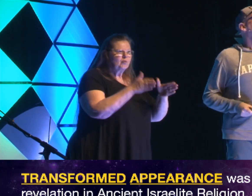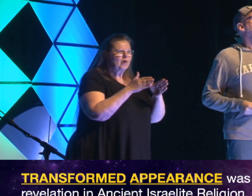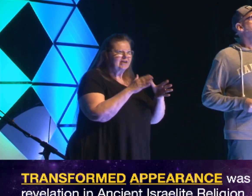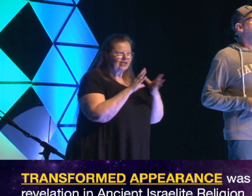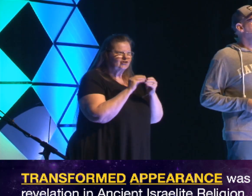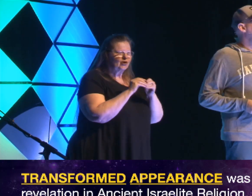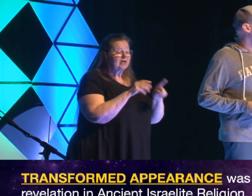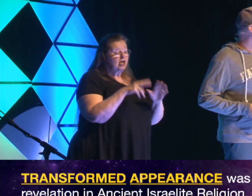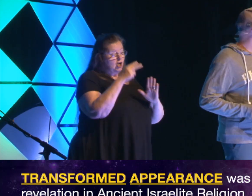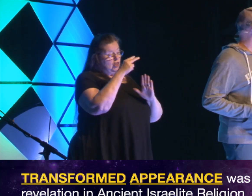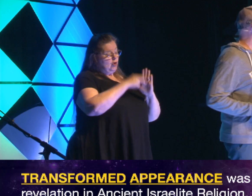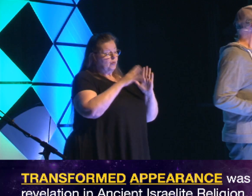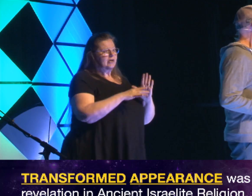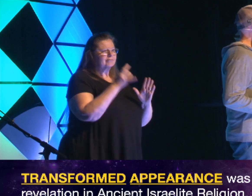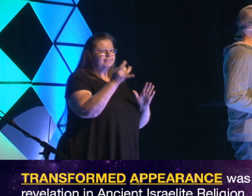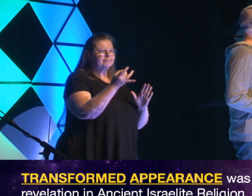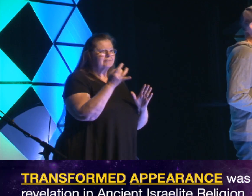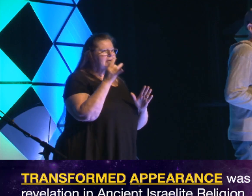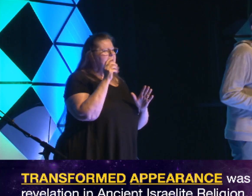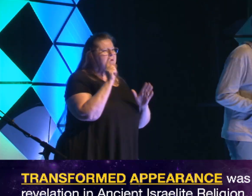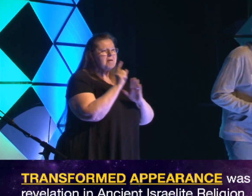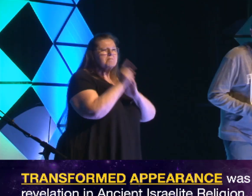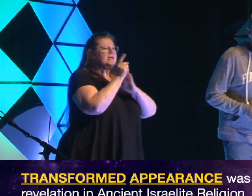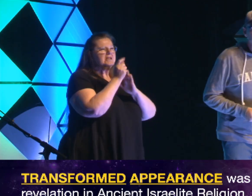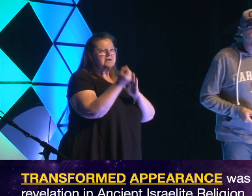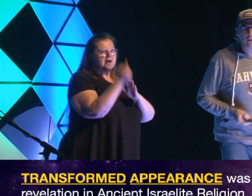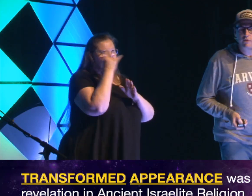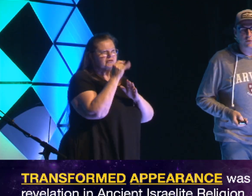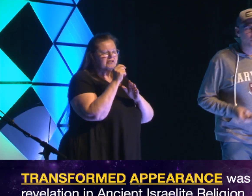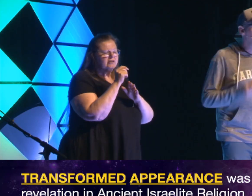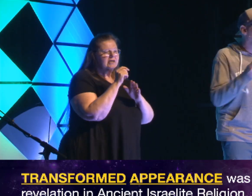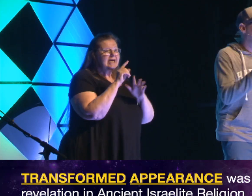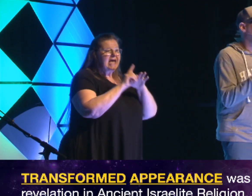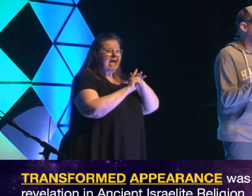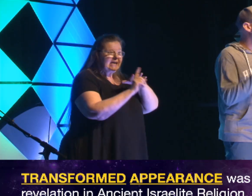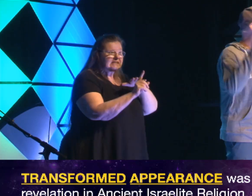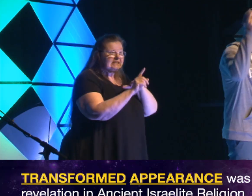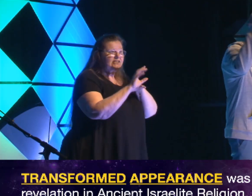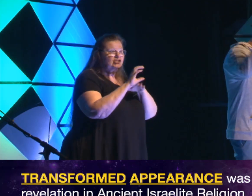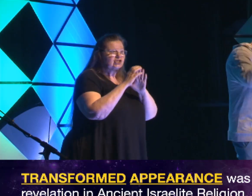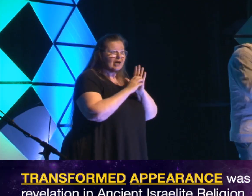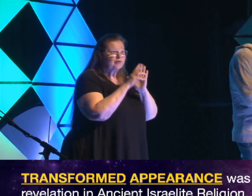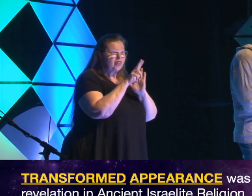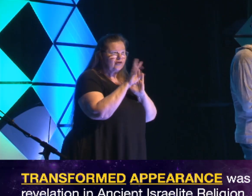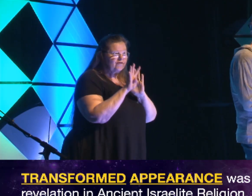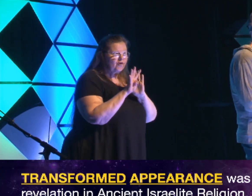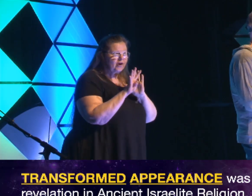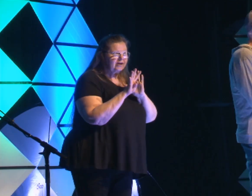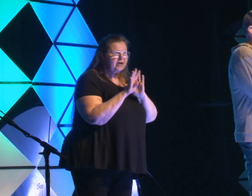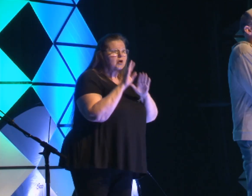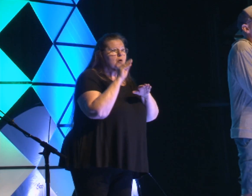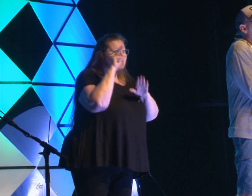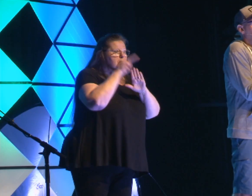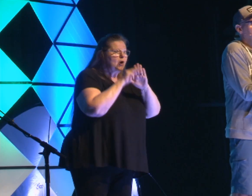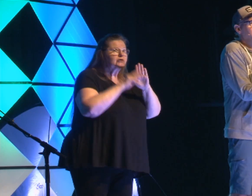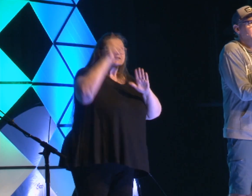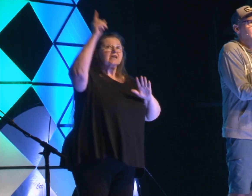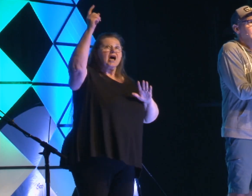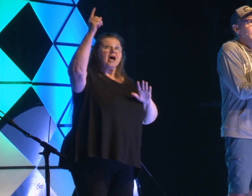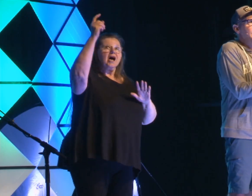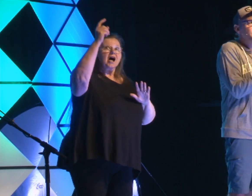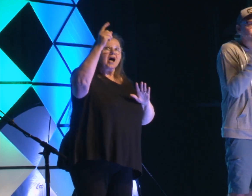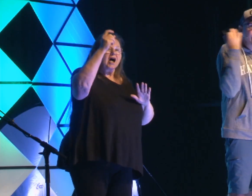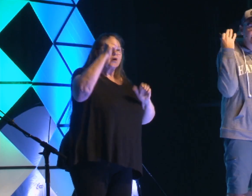reader would have understood this immediately. So like in Exodus chapter 34, Moses, he comes down from the mountain, he has the